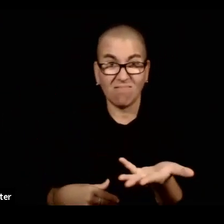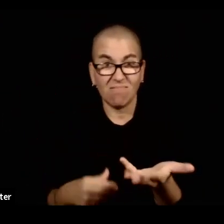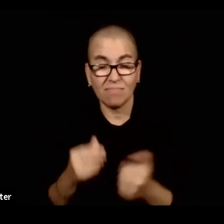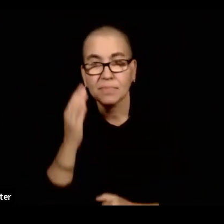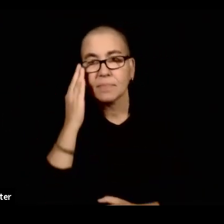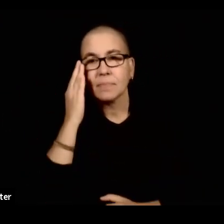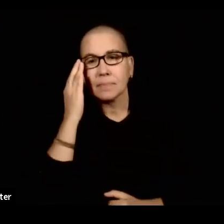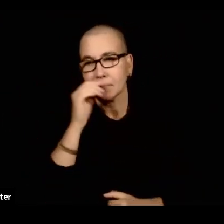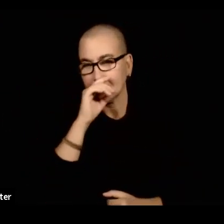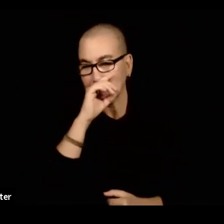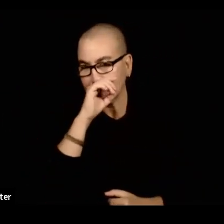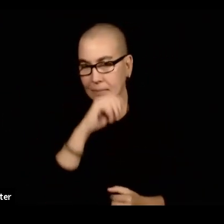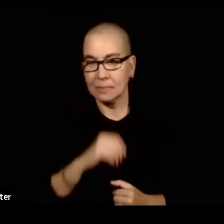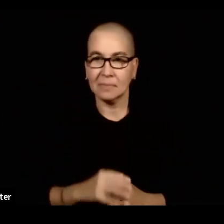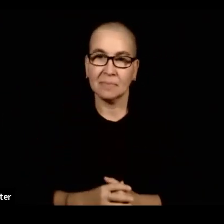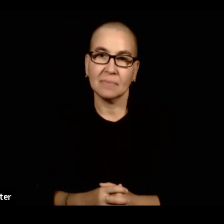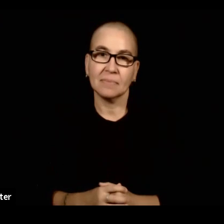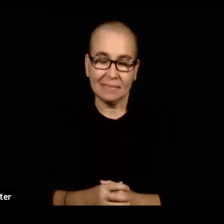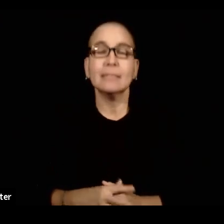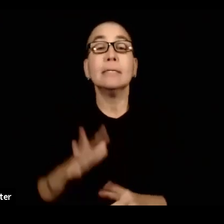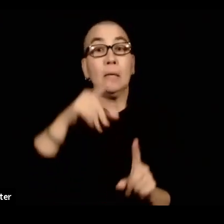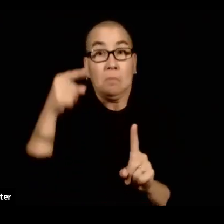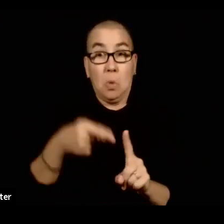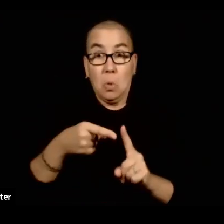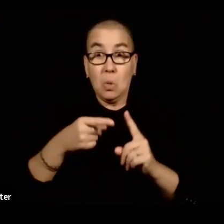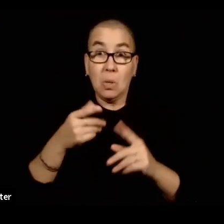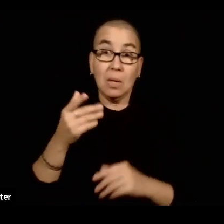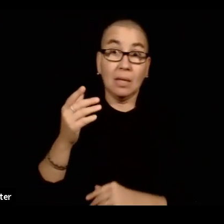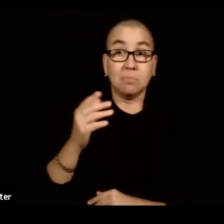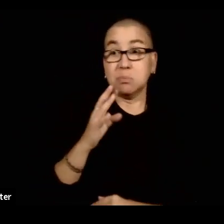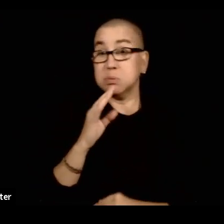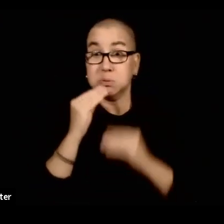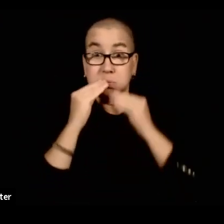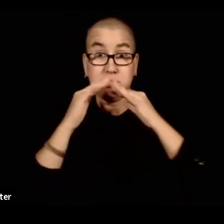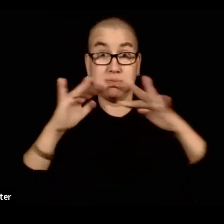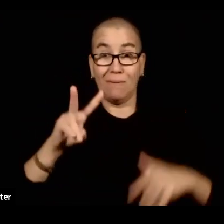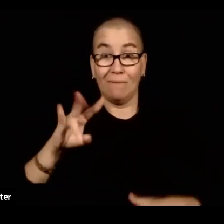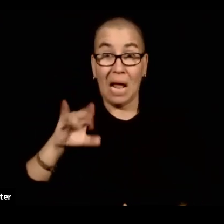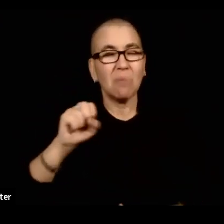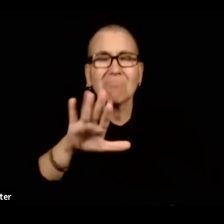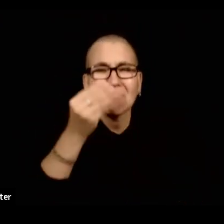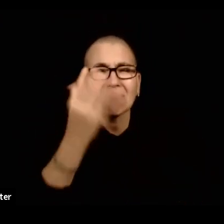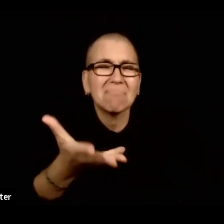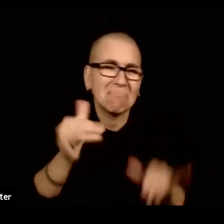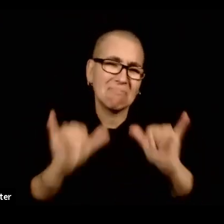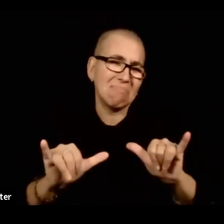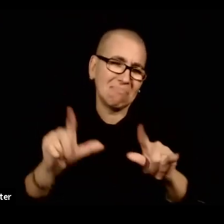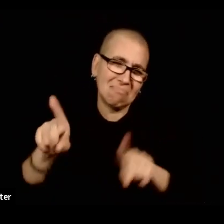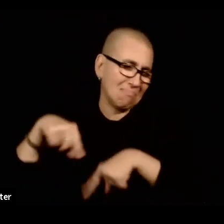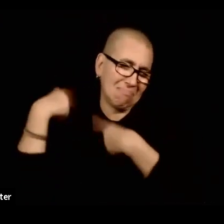something that has been on everyone's radar for a while, and so while